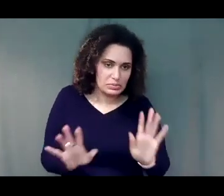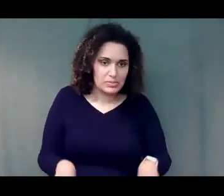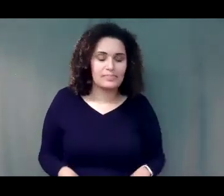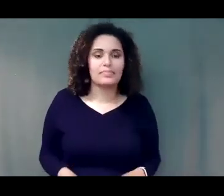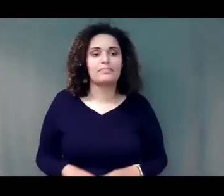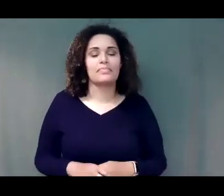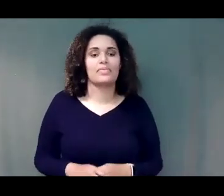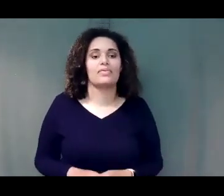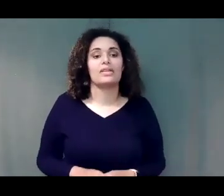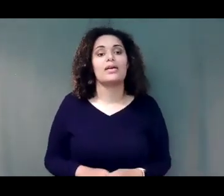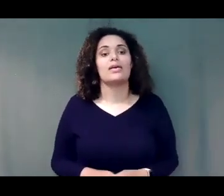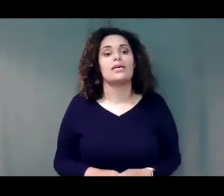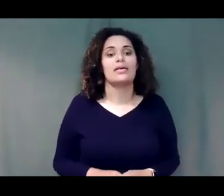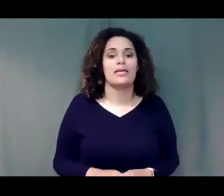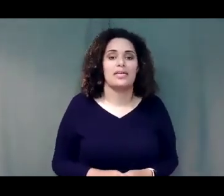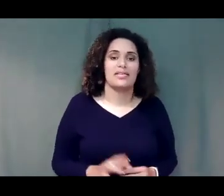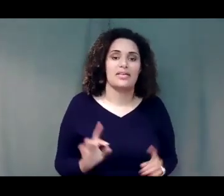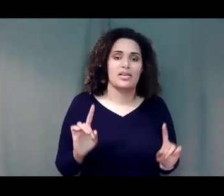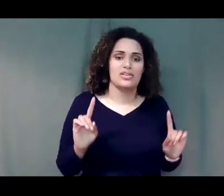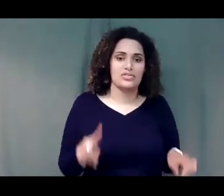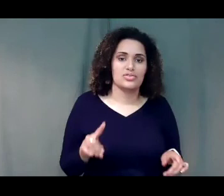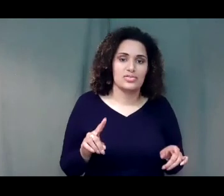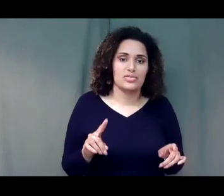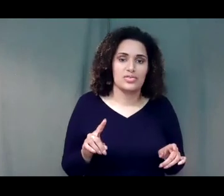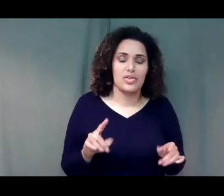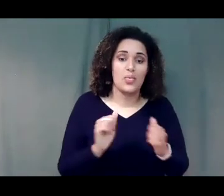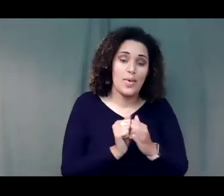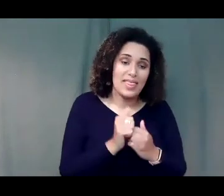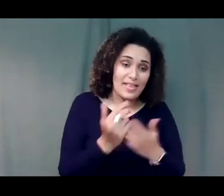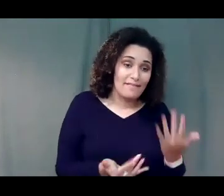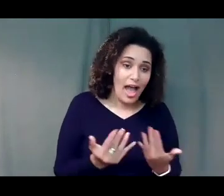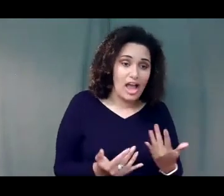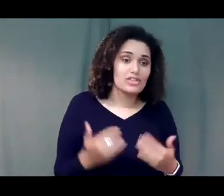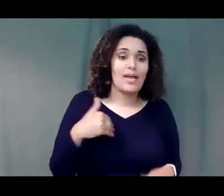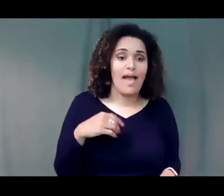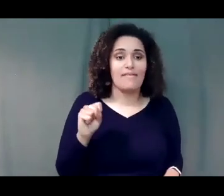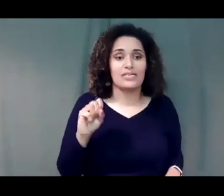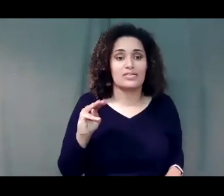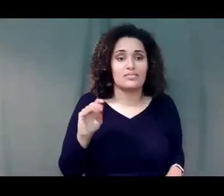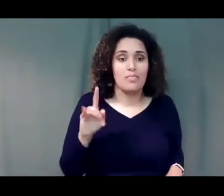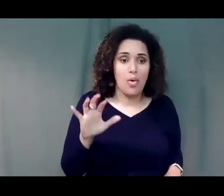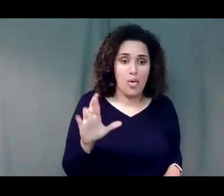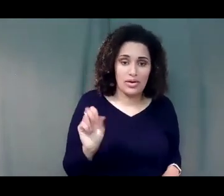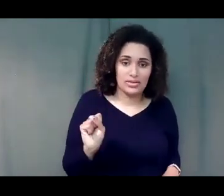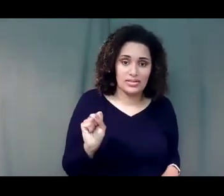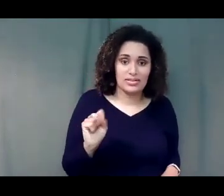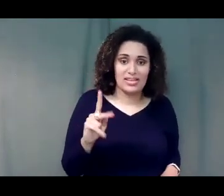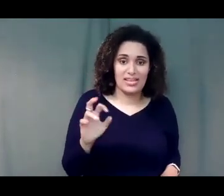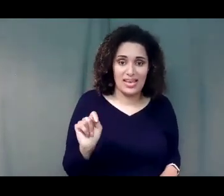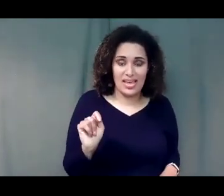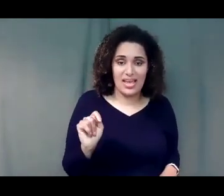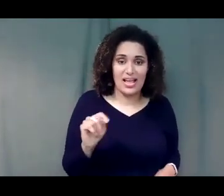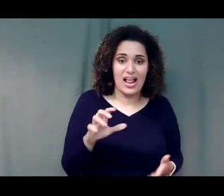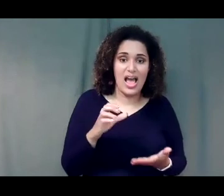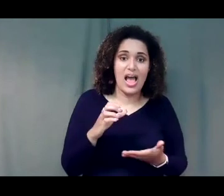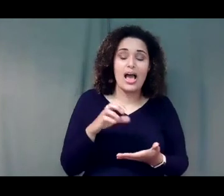that. And to go with the fires, we have a s'mores kit with special, I think Cupcakes and